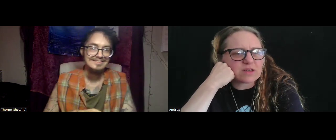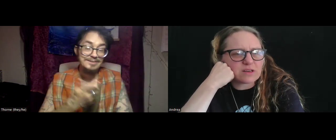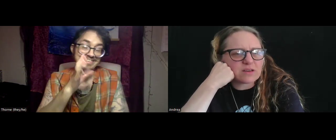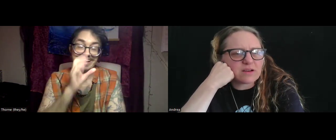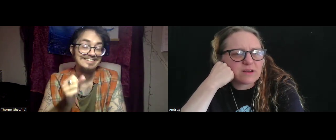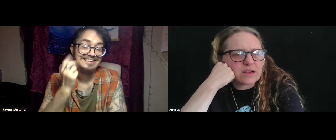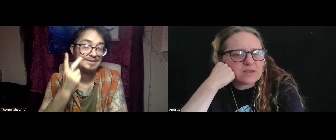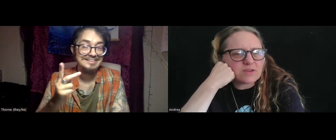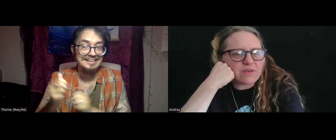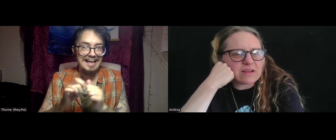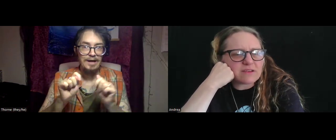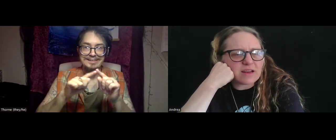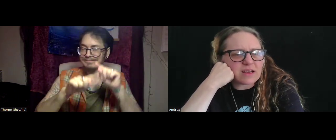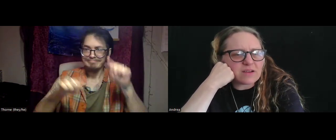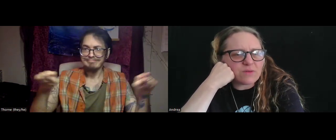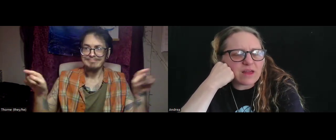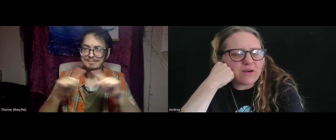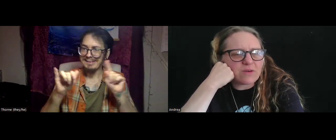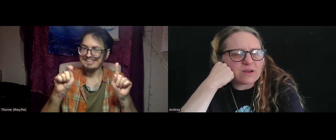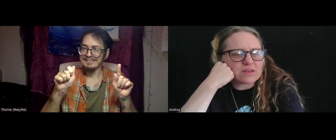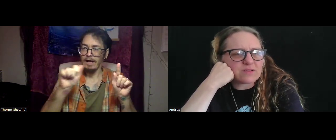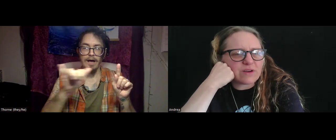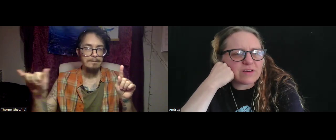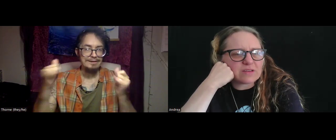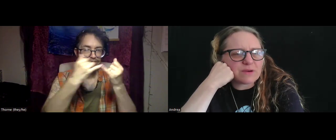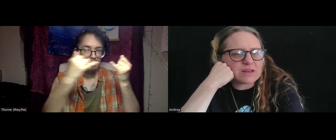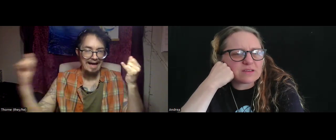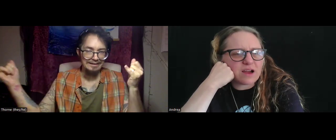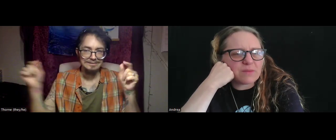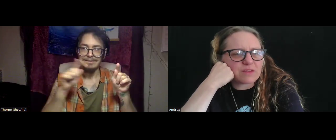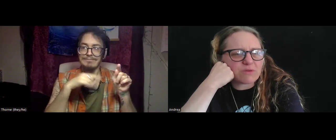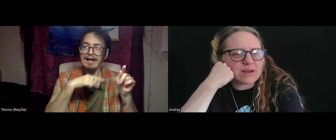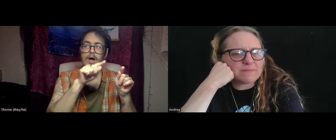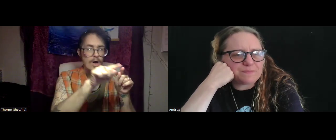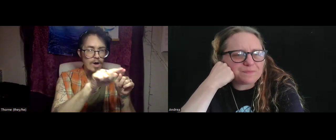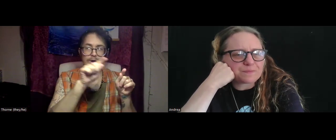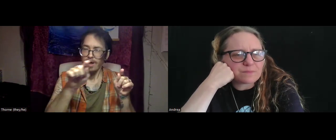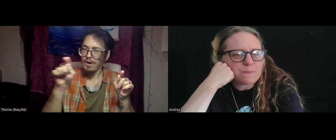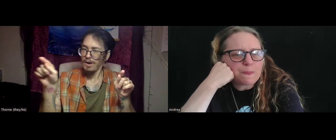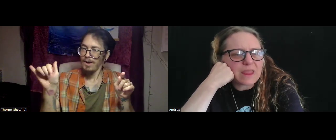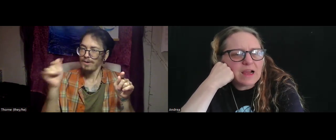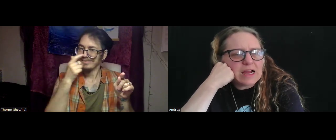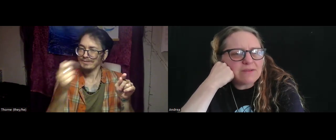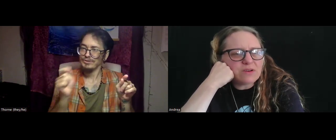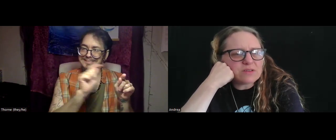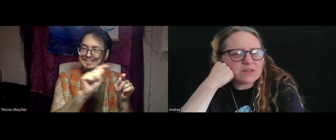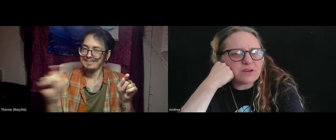expression, So it's fascinating with how it just varies, but it's a common thread. I've noticed, it's